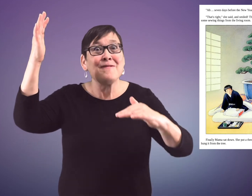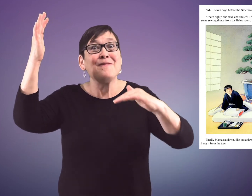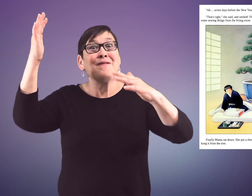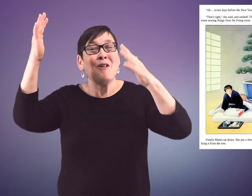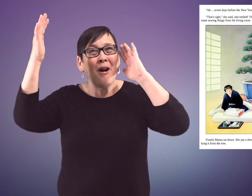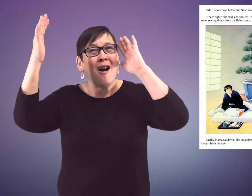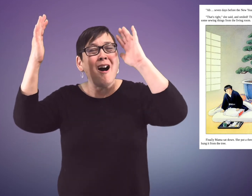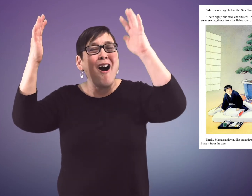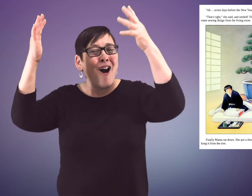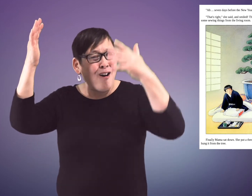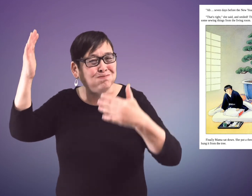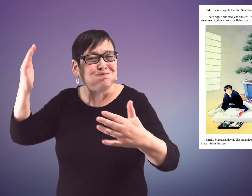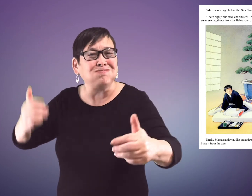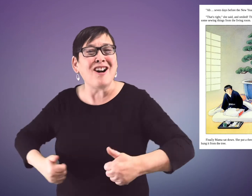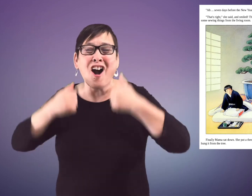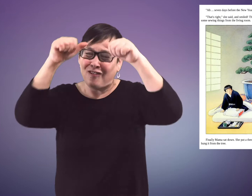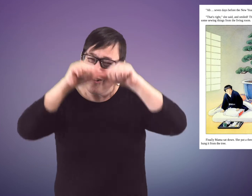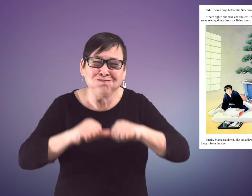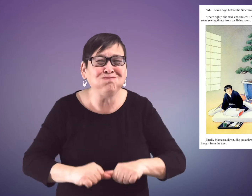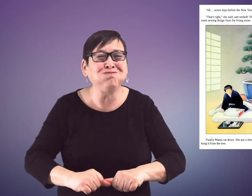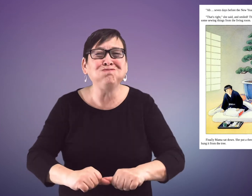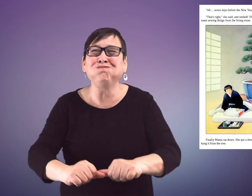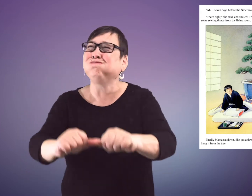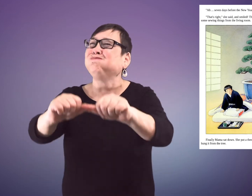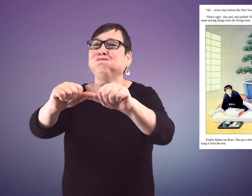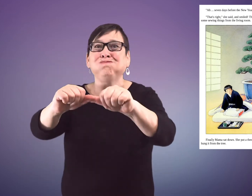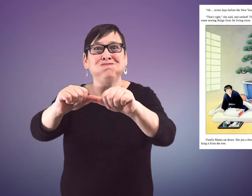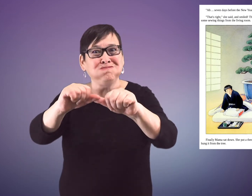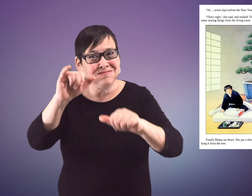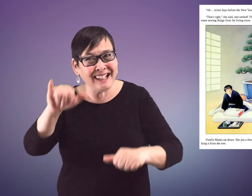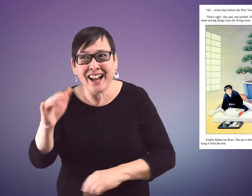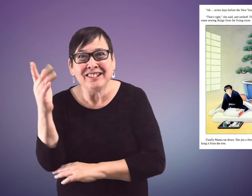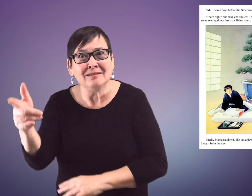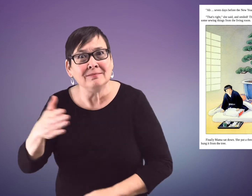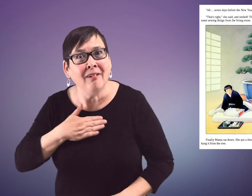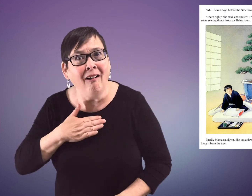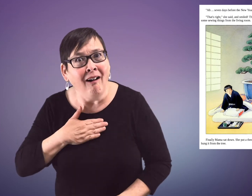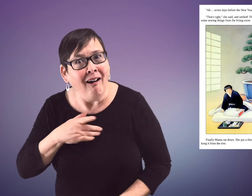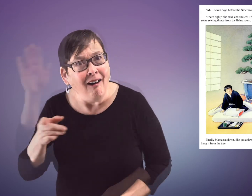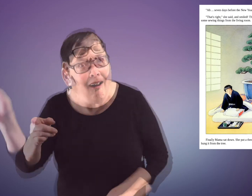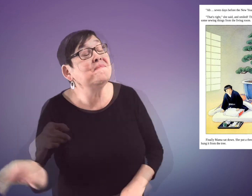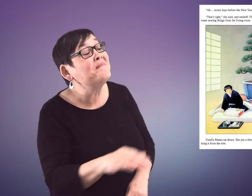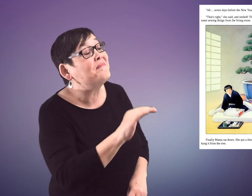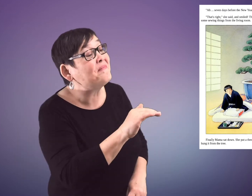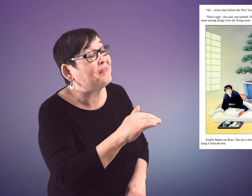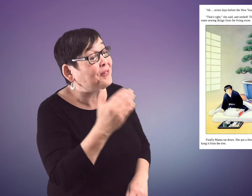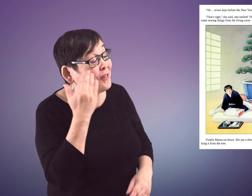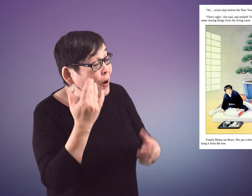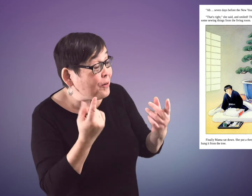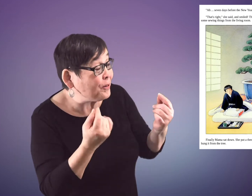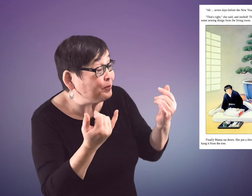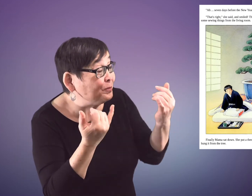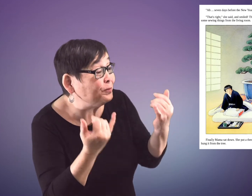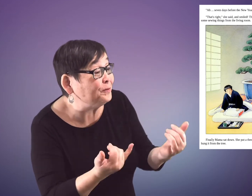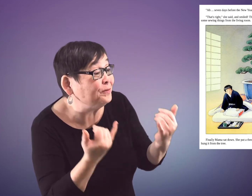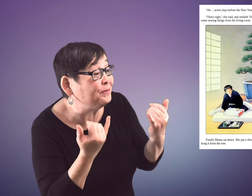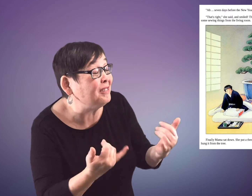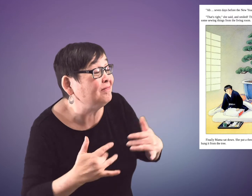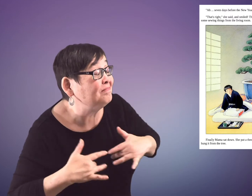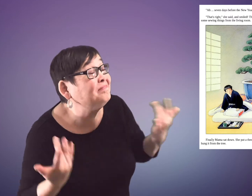pine Mama and Papa planted when I was born, so that I would live a long life like the tree. "You'll